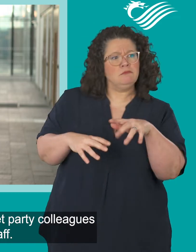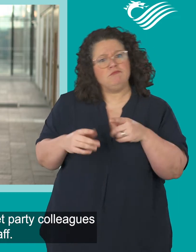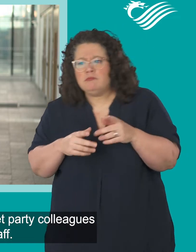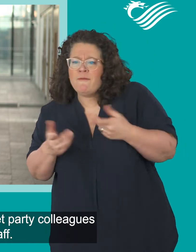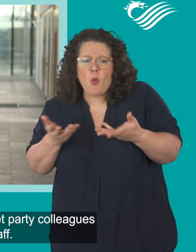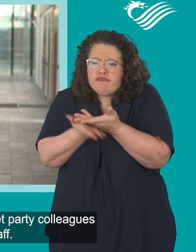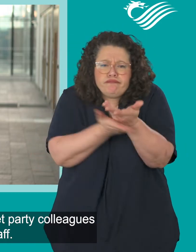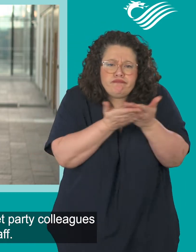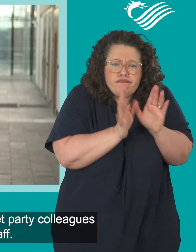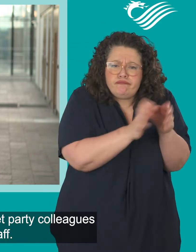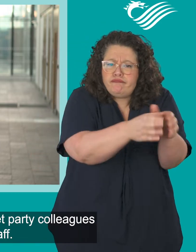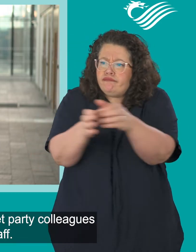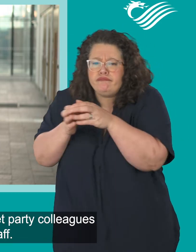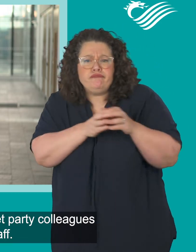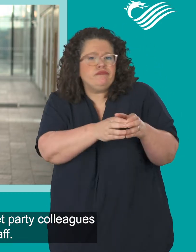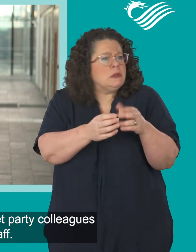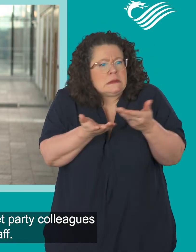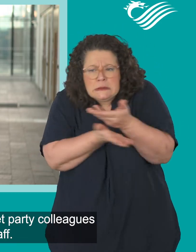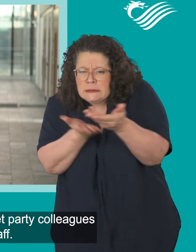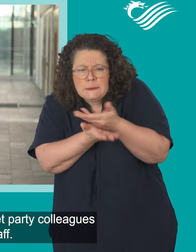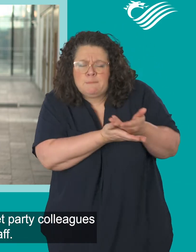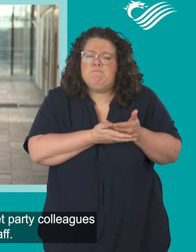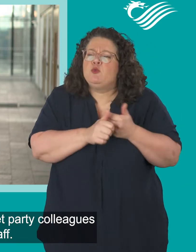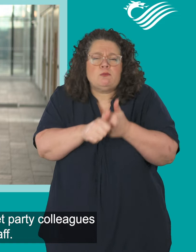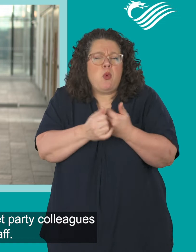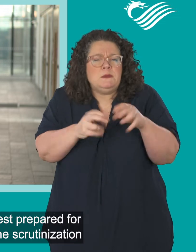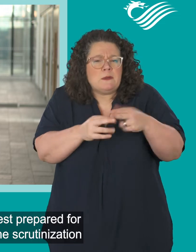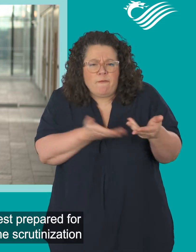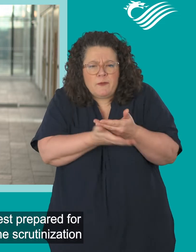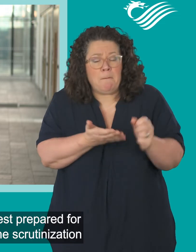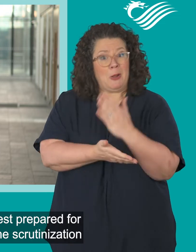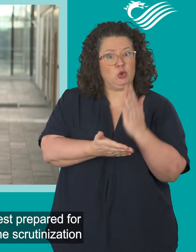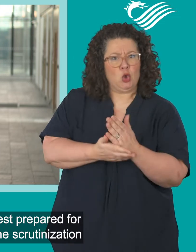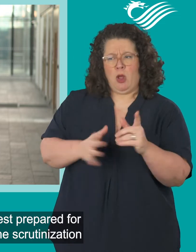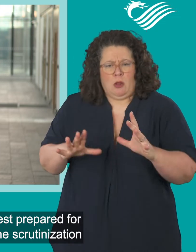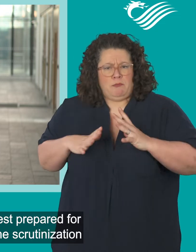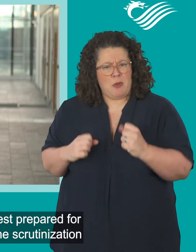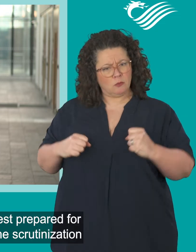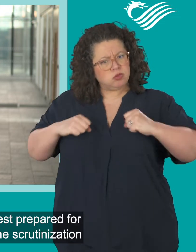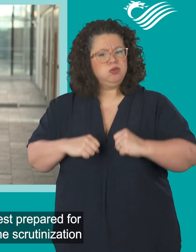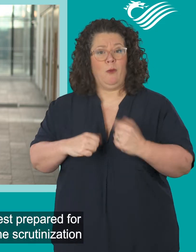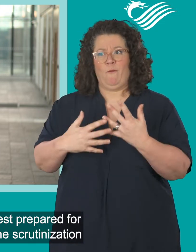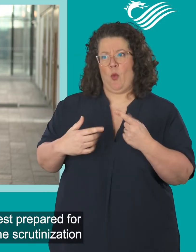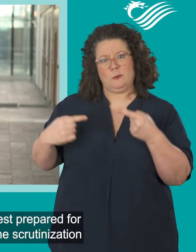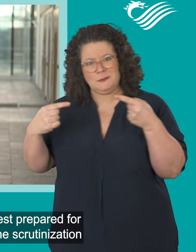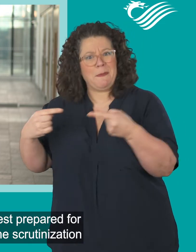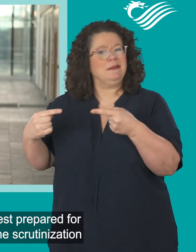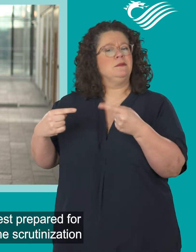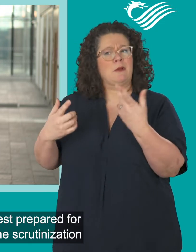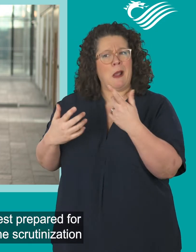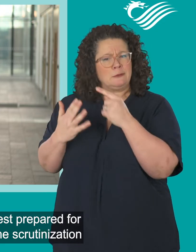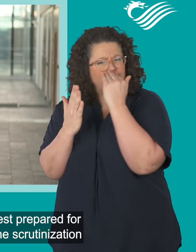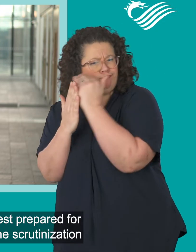nearby breakout rooms to meet party colleagues and support staff. This is to ensure that they are best prepared for taking part in